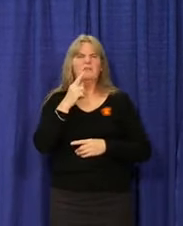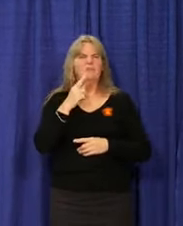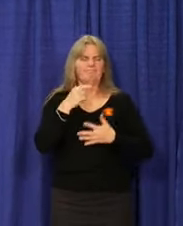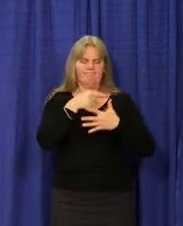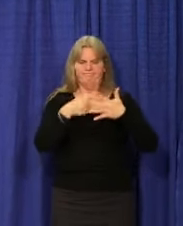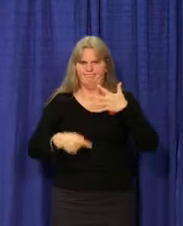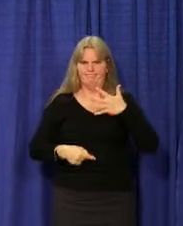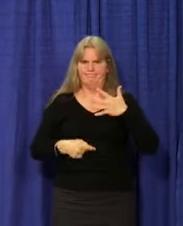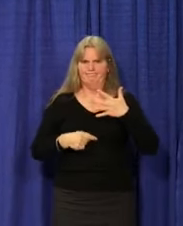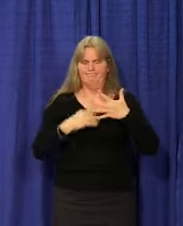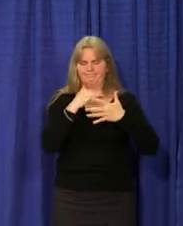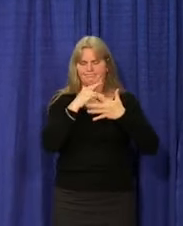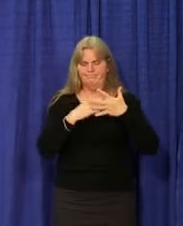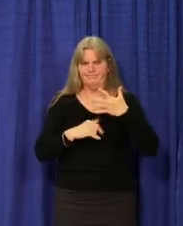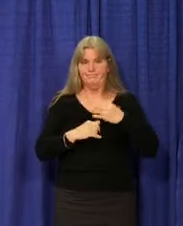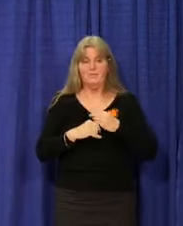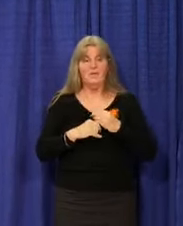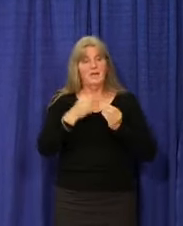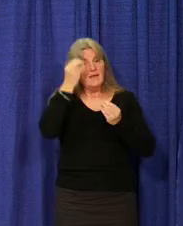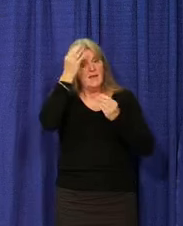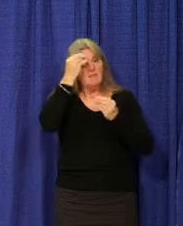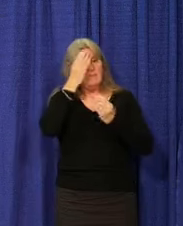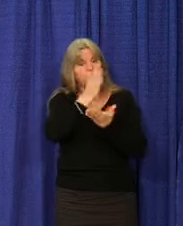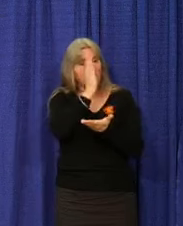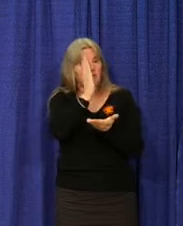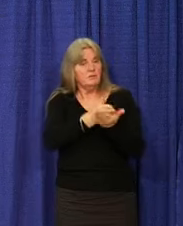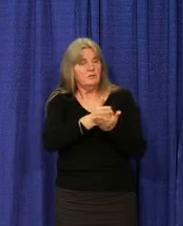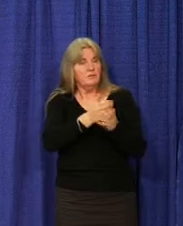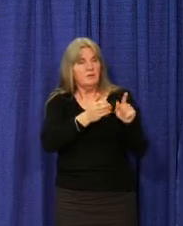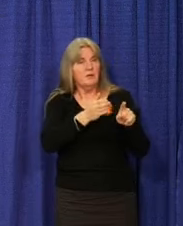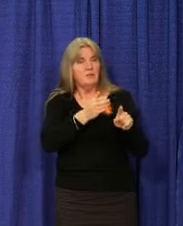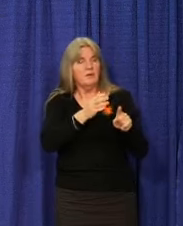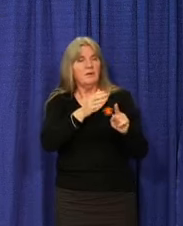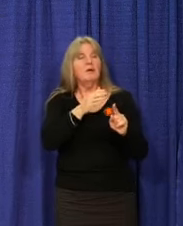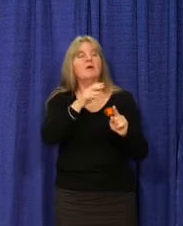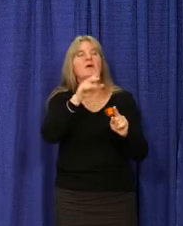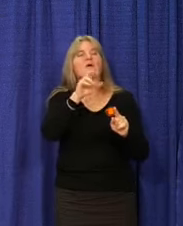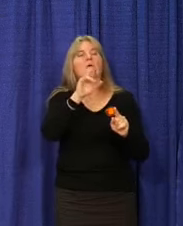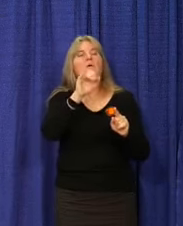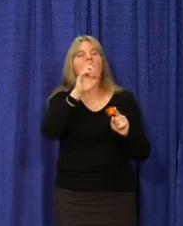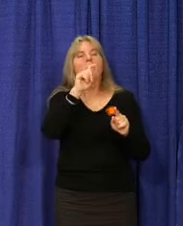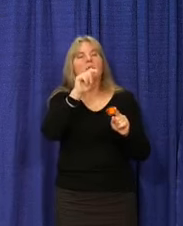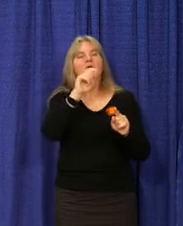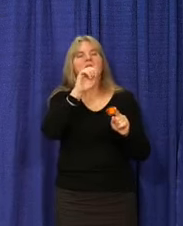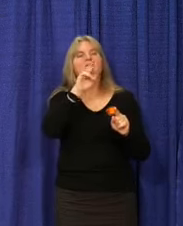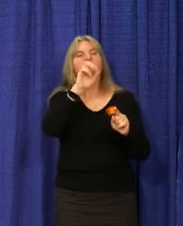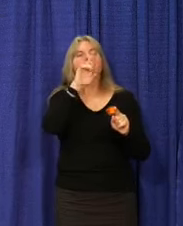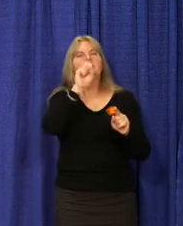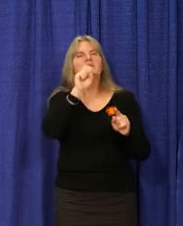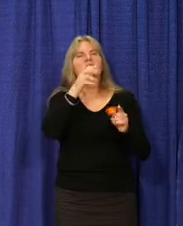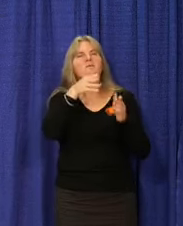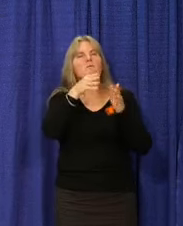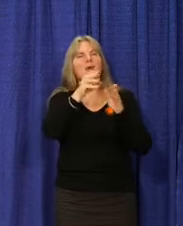all, the info stop that's at the top of Robert Service Way was really for